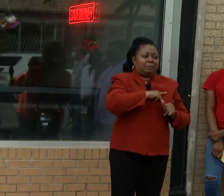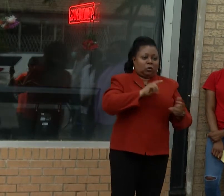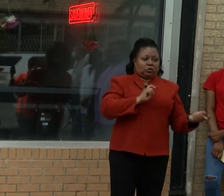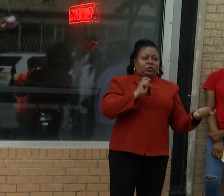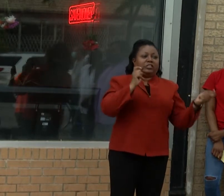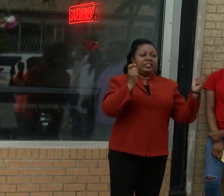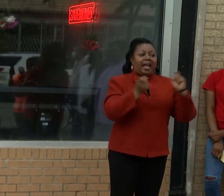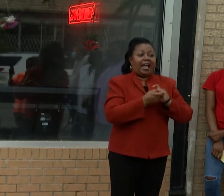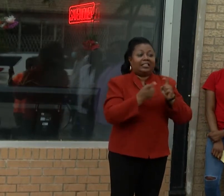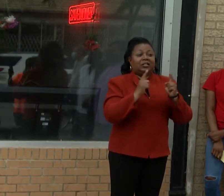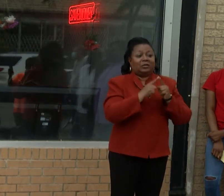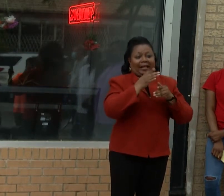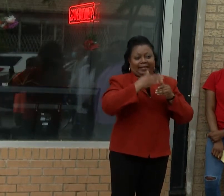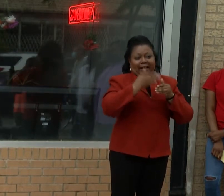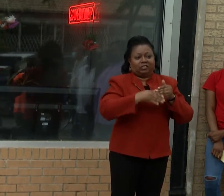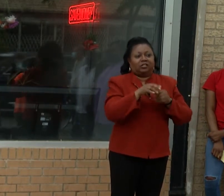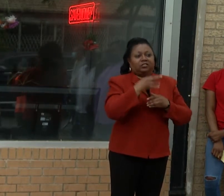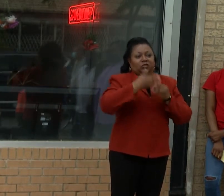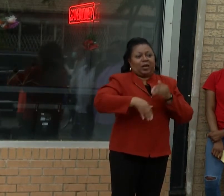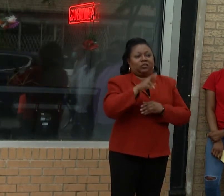change needed to end racism.